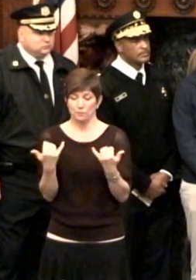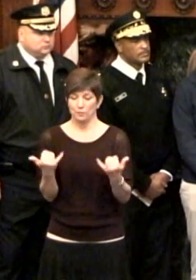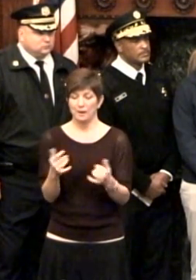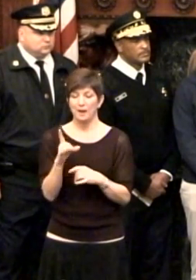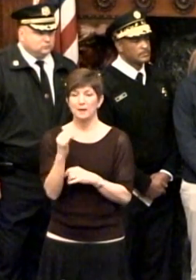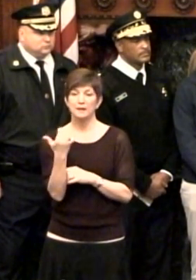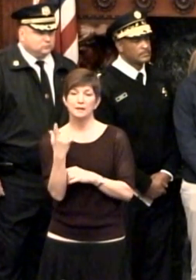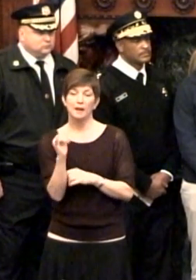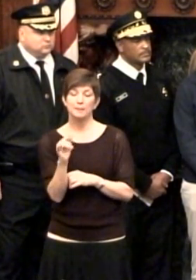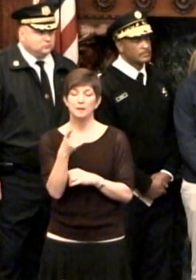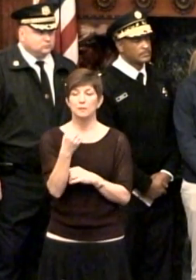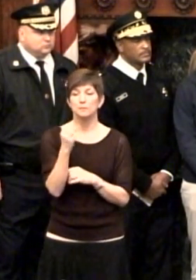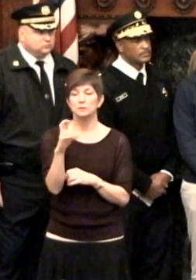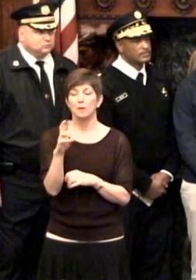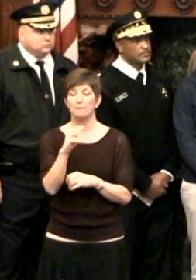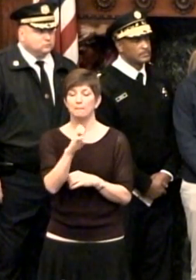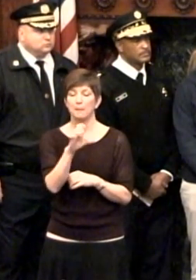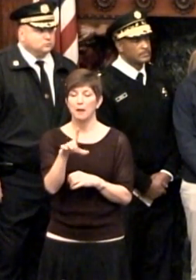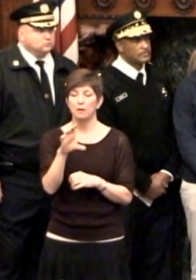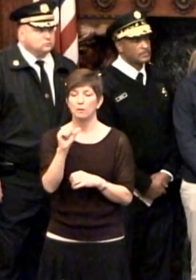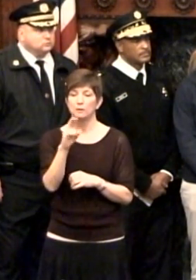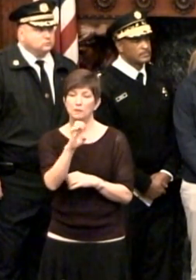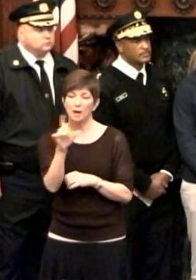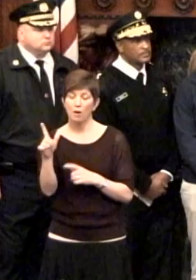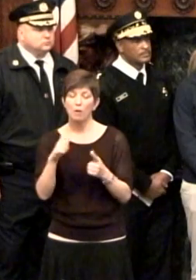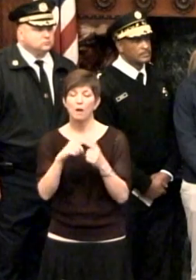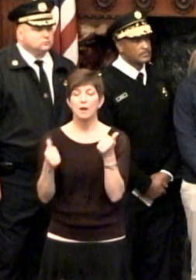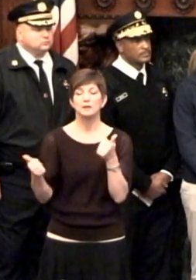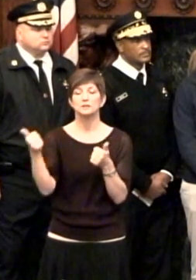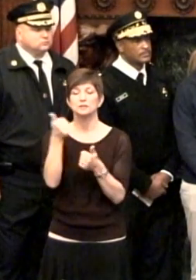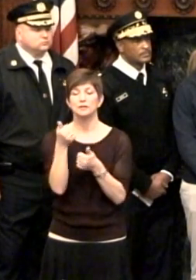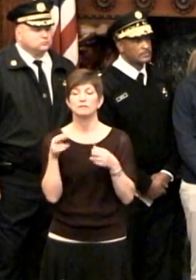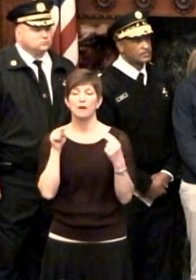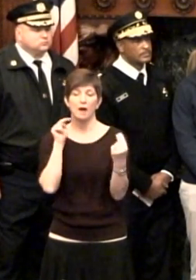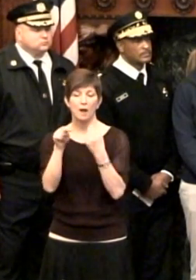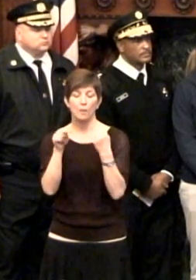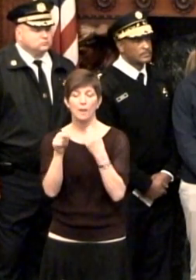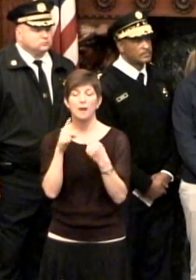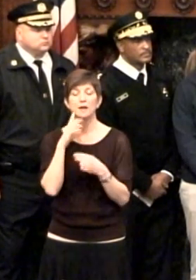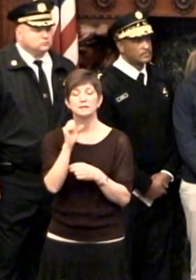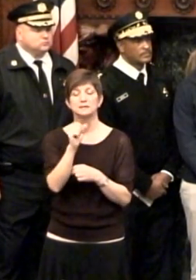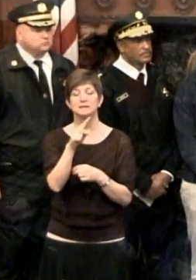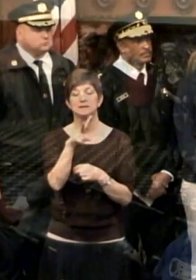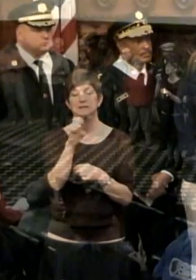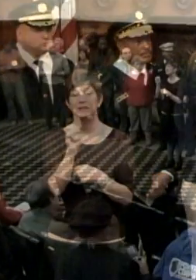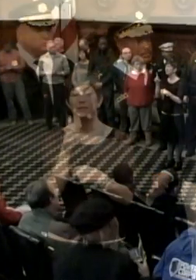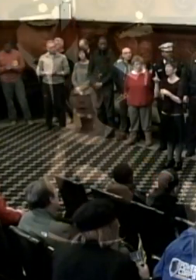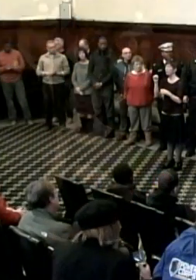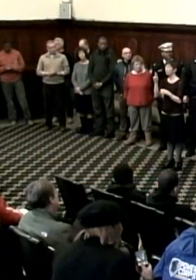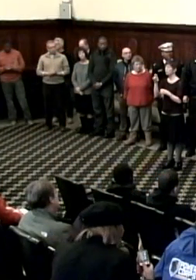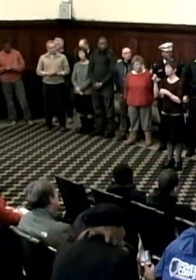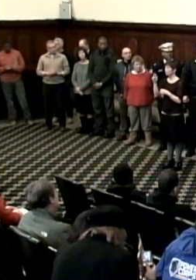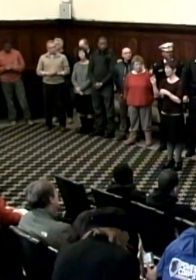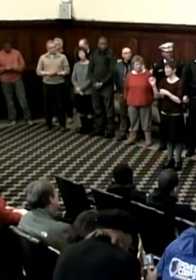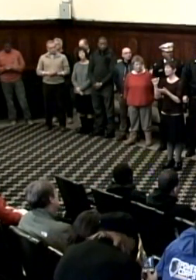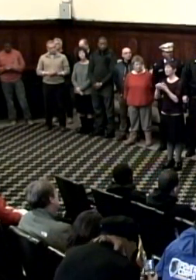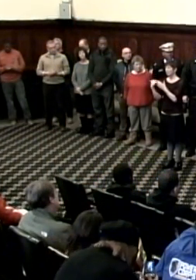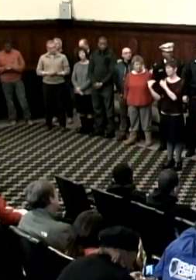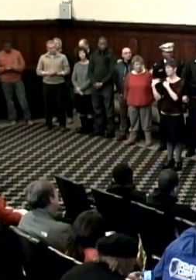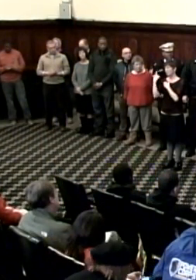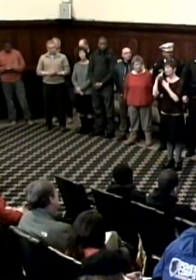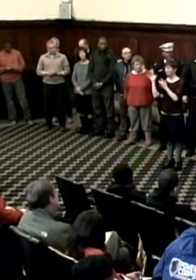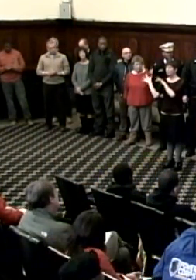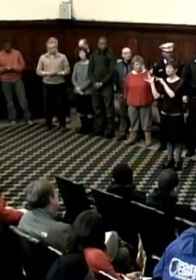Deputy Commissioner Michael Carroll and Chief Highway Engineer Steve Lorenz. They are responsible for the snow fighting